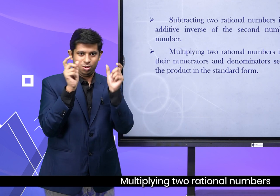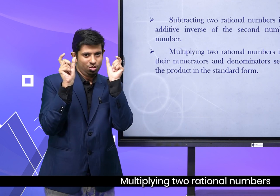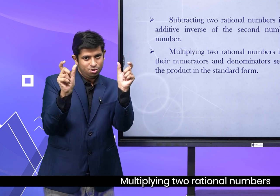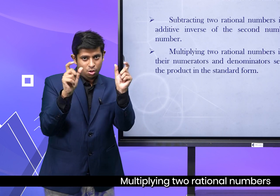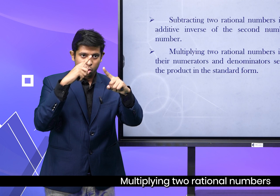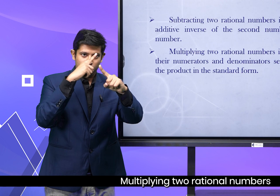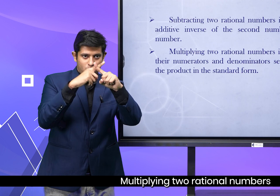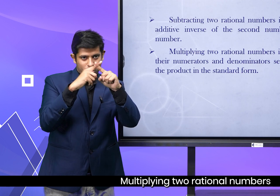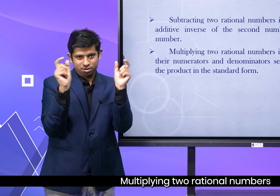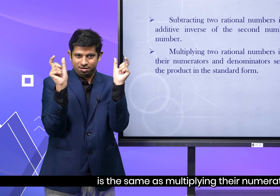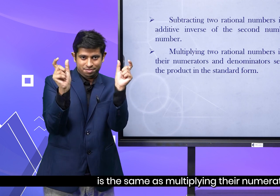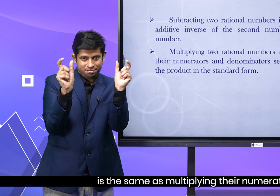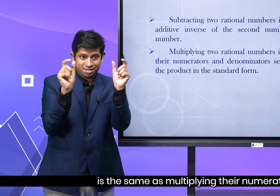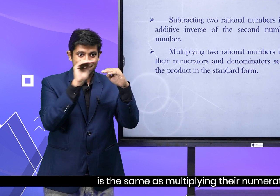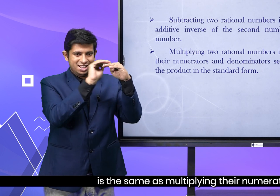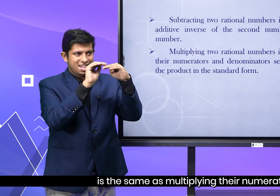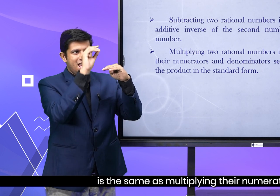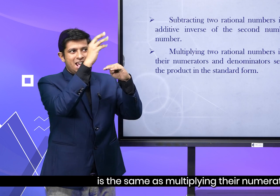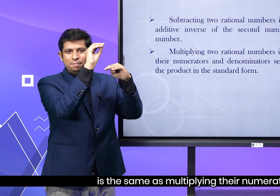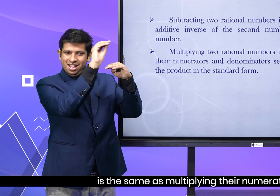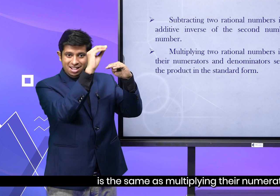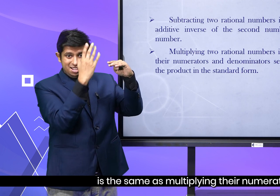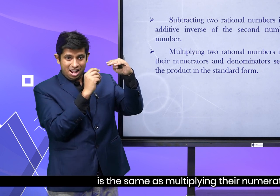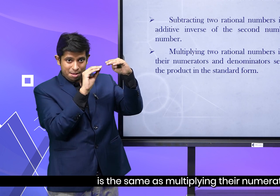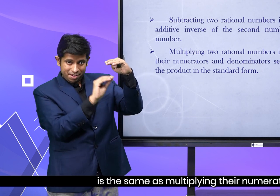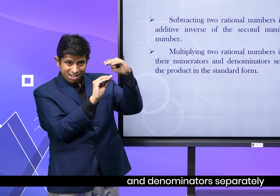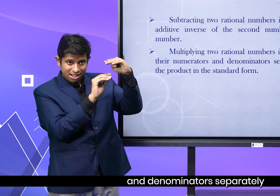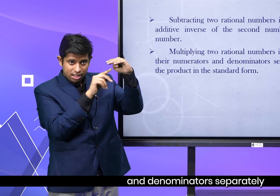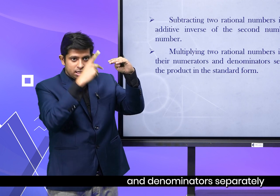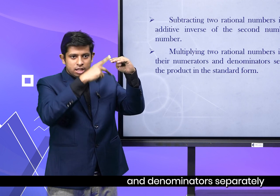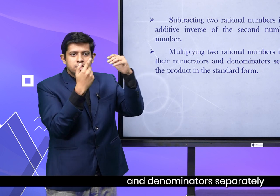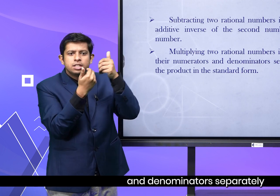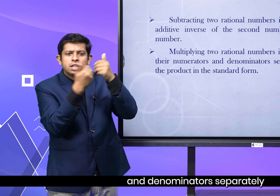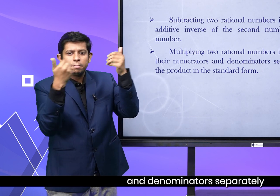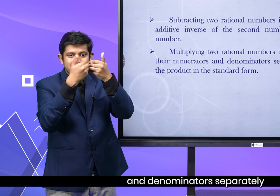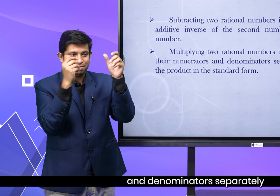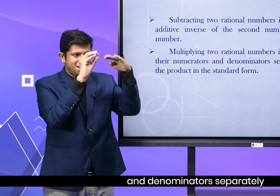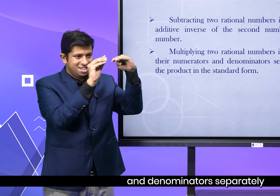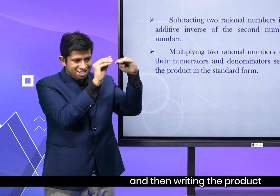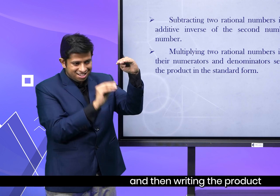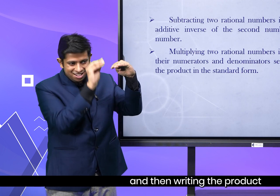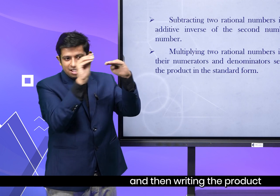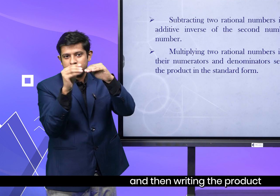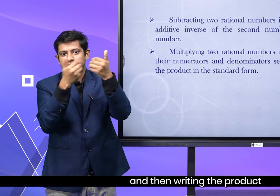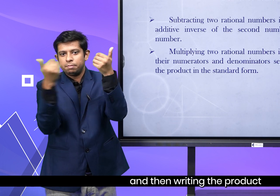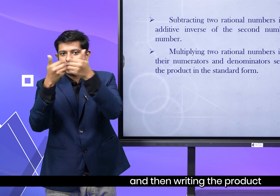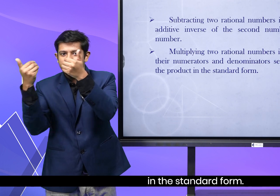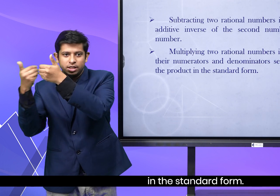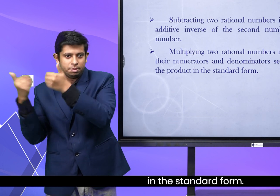Multiplying two rational numbers is the same as multiplying the numerators and denominators separately and then writing the product in the standard